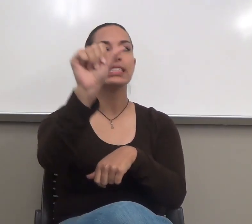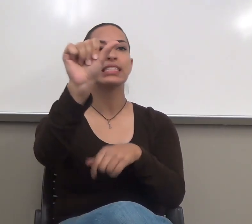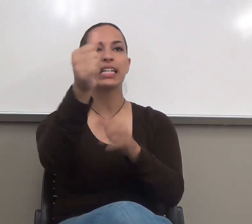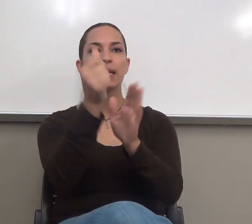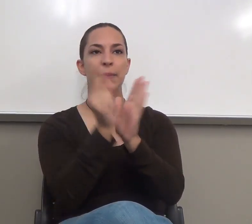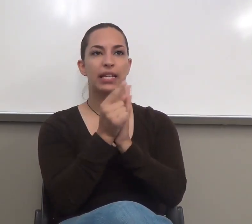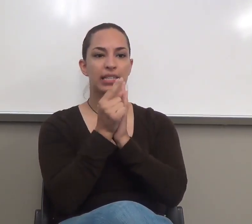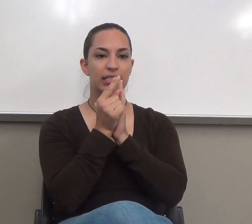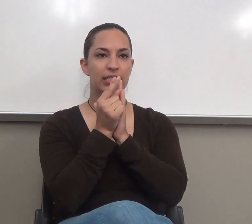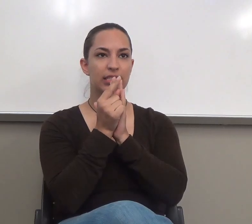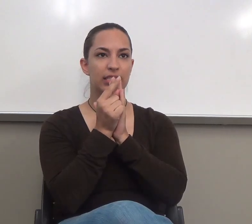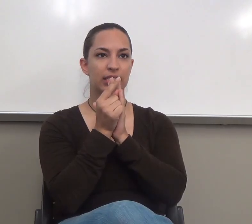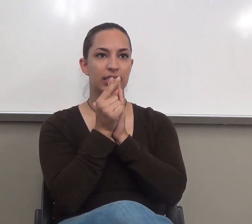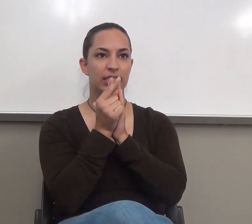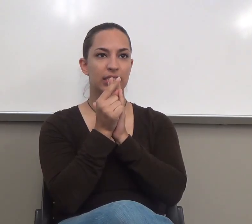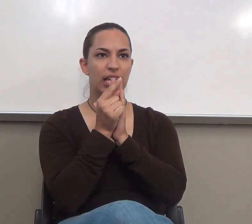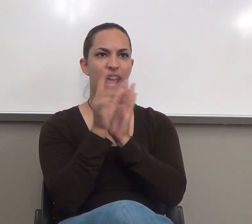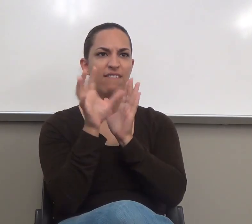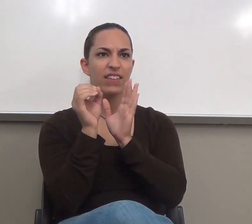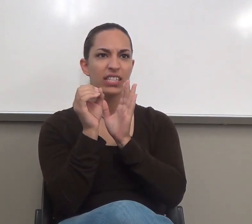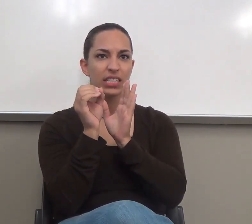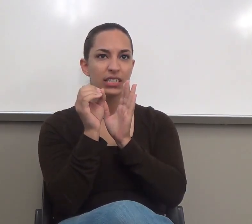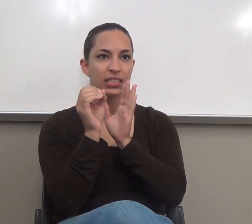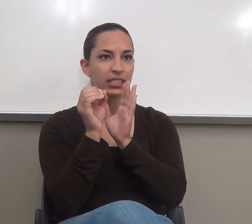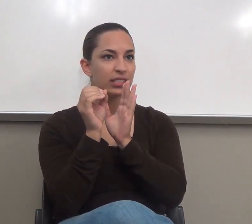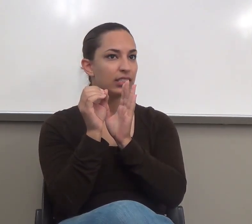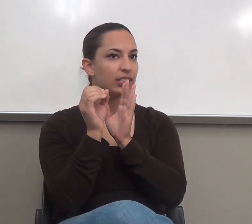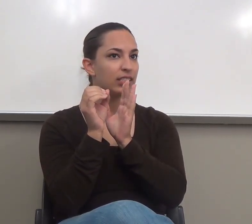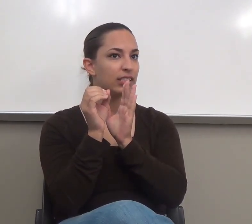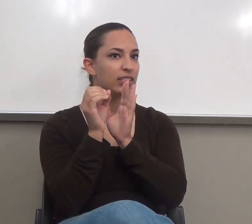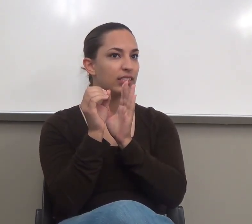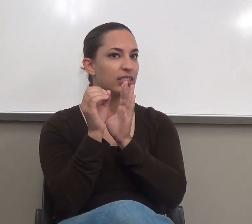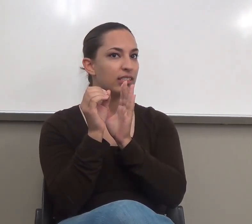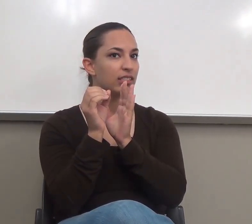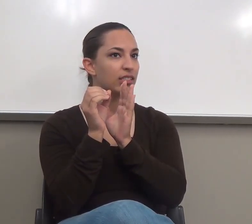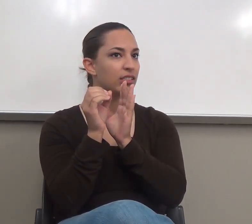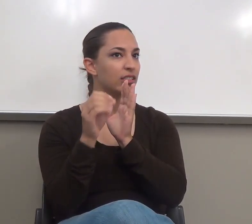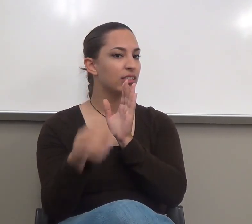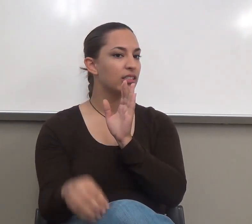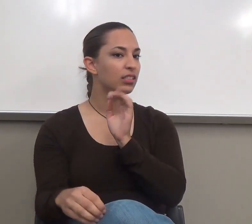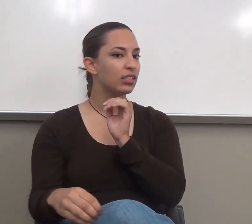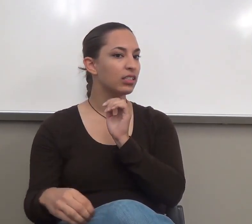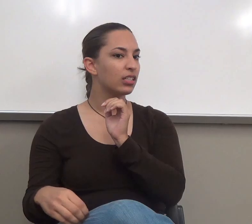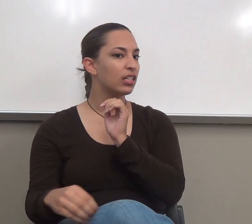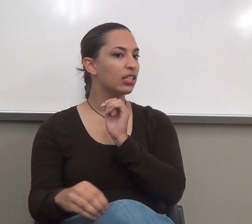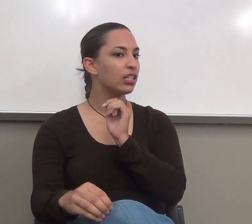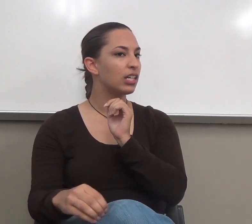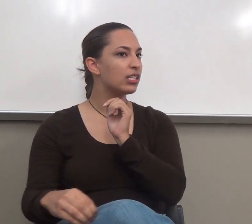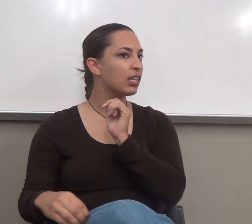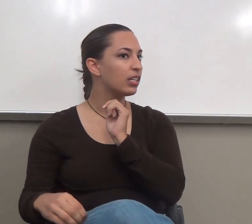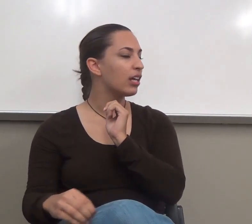Let's take a short break. Let's take a break until 11:15. Probably I'm not going to give you the whole time, but